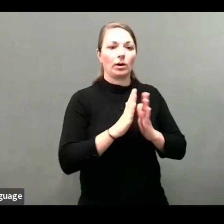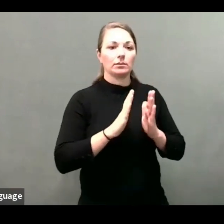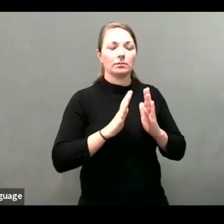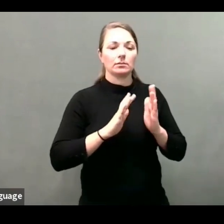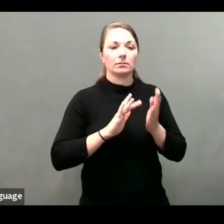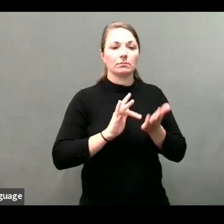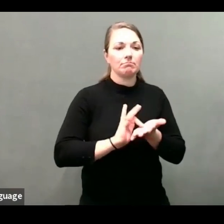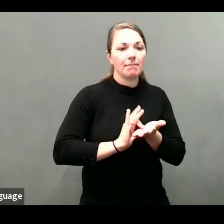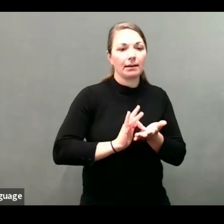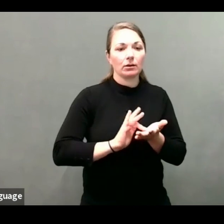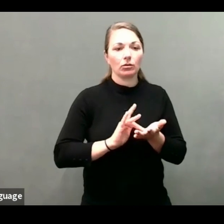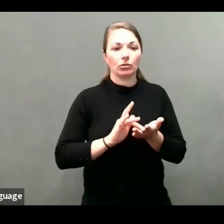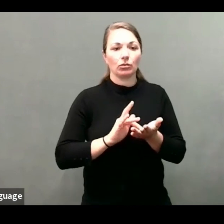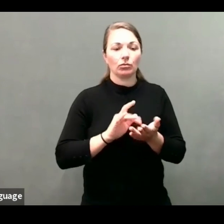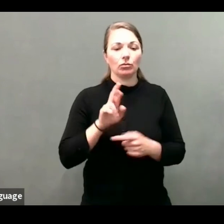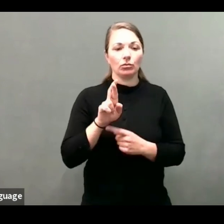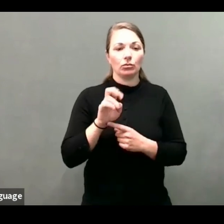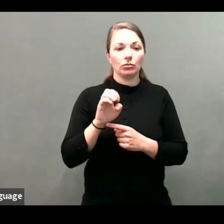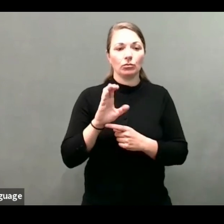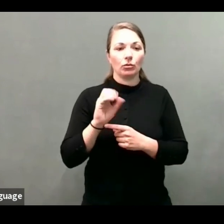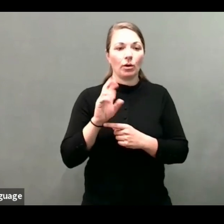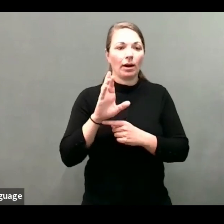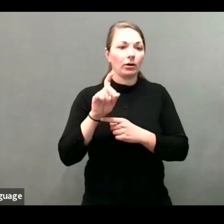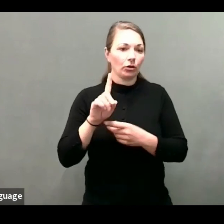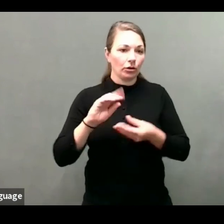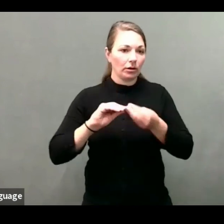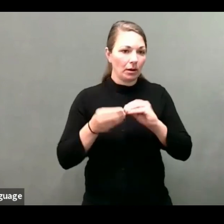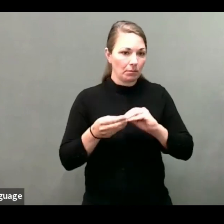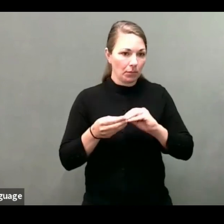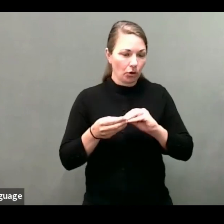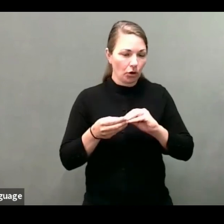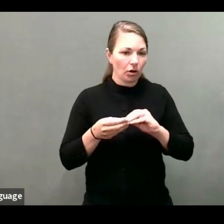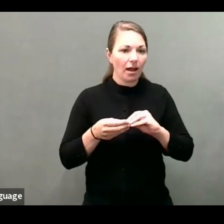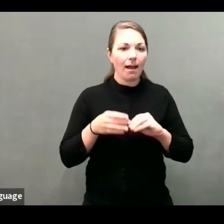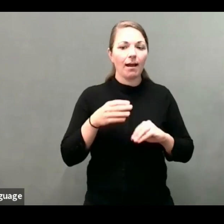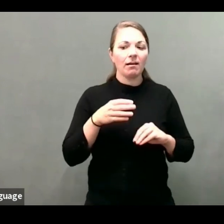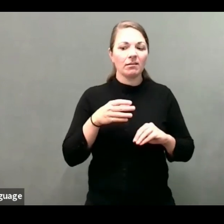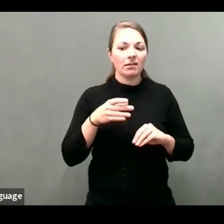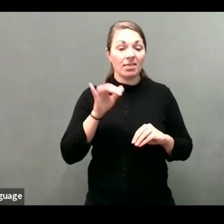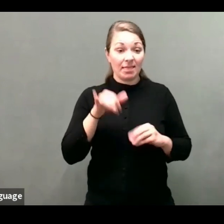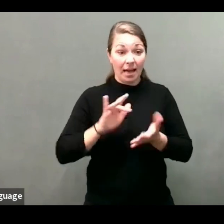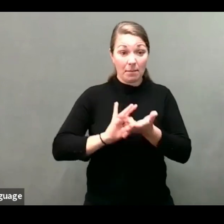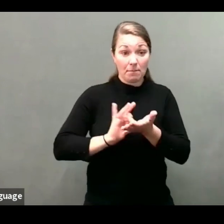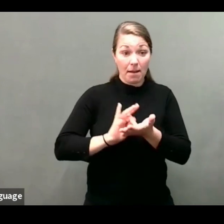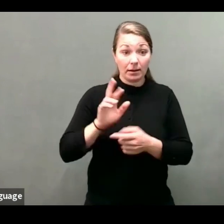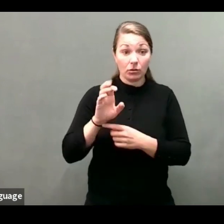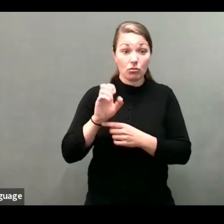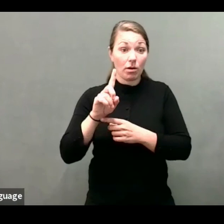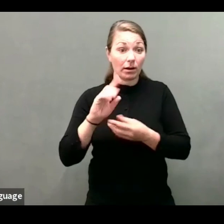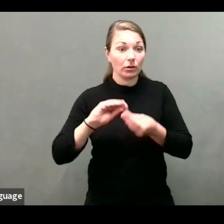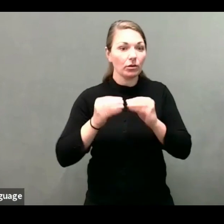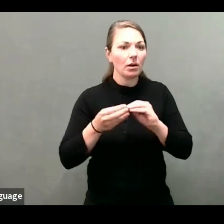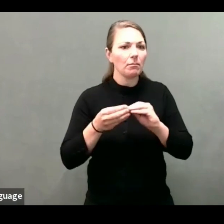the patient loses that number, it's not the end of the world. They can still be connected back to it. Just that comes